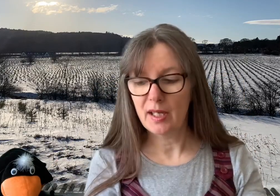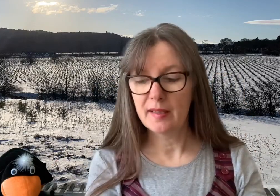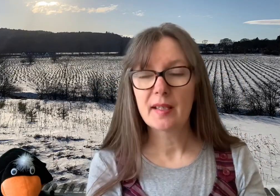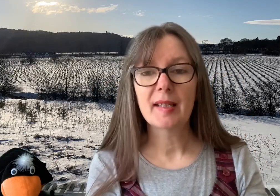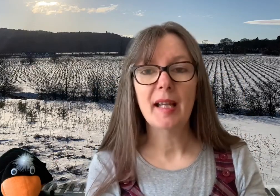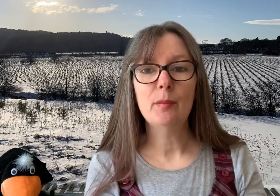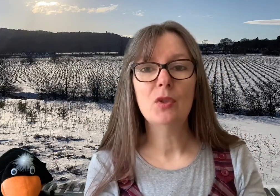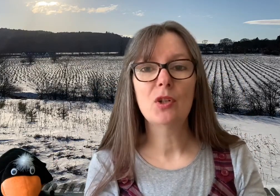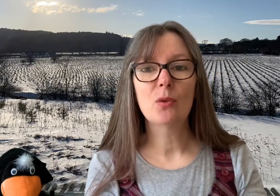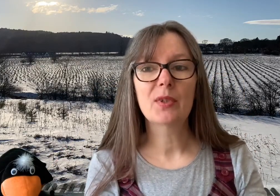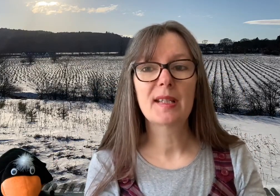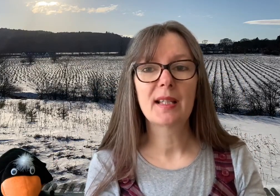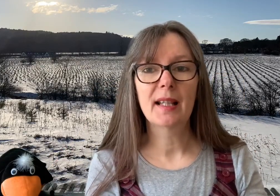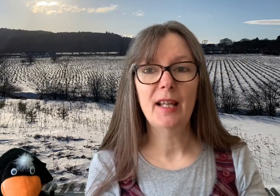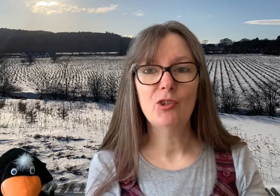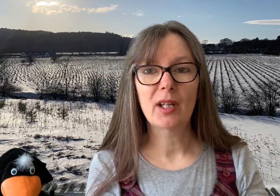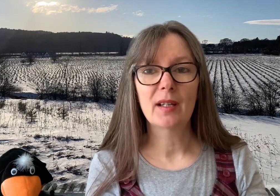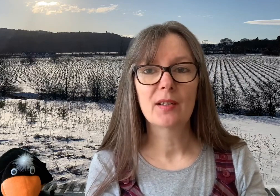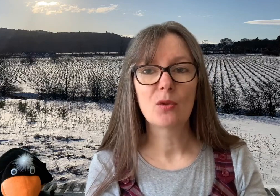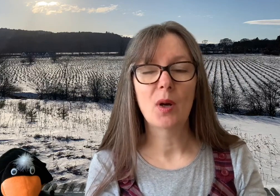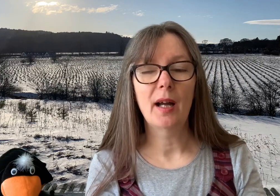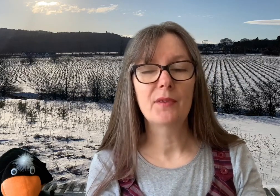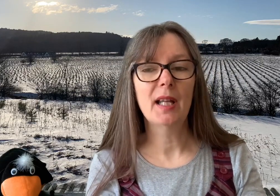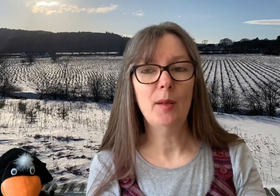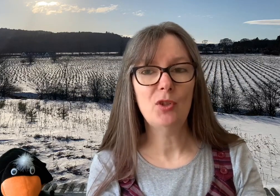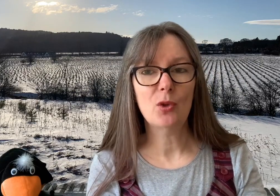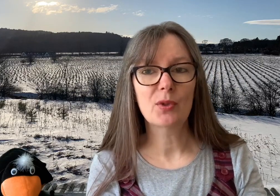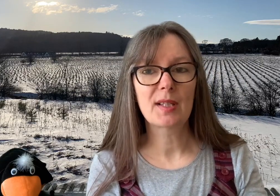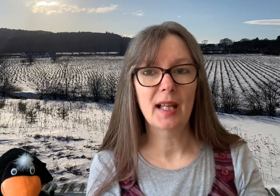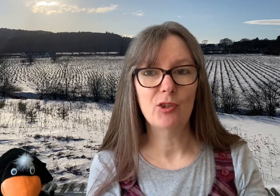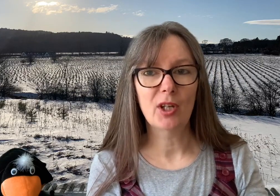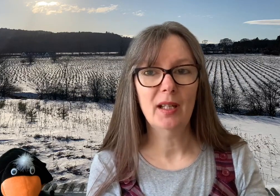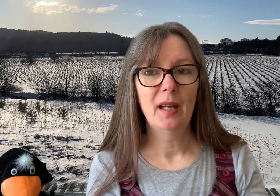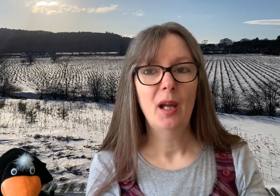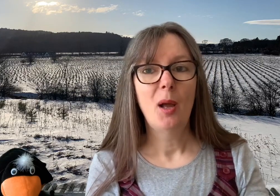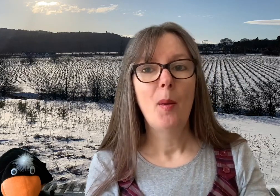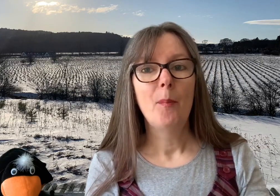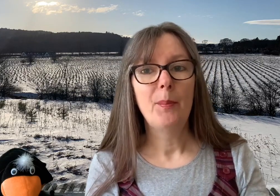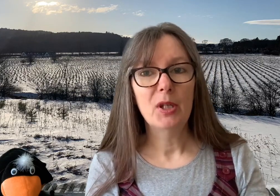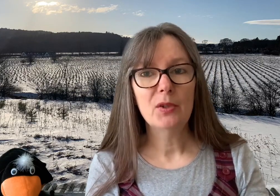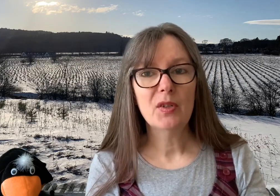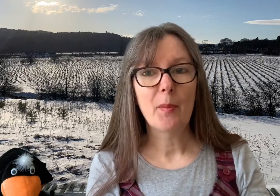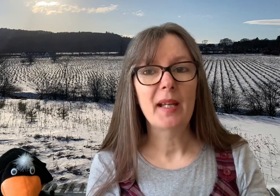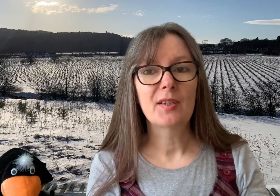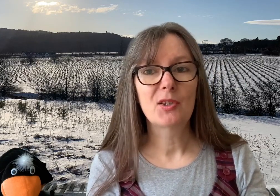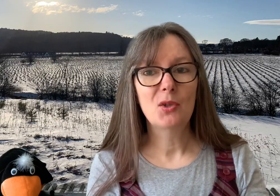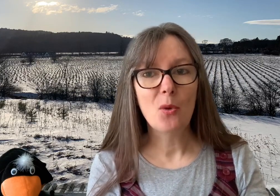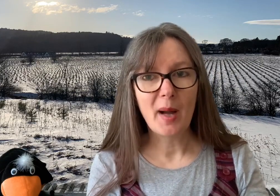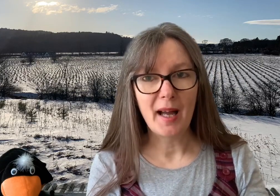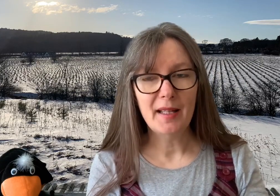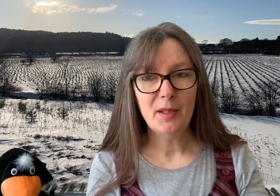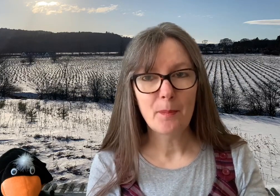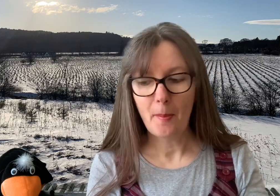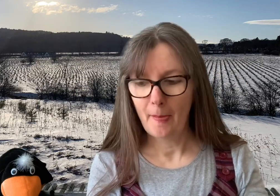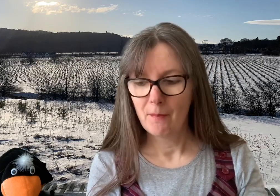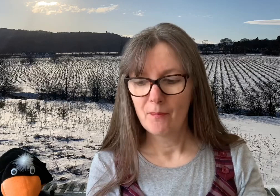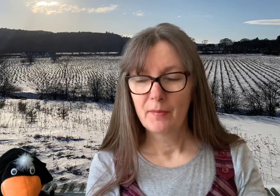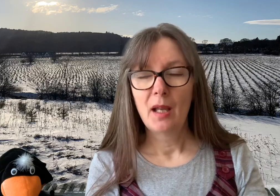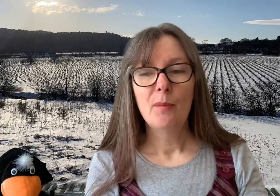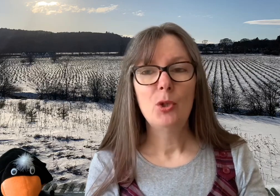is time to go sledging. So we'll have time to go sledging, build a big snowman, put